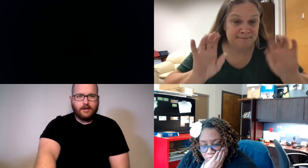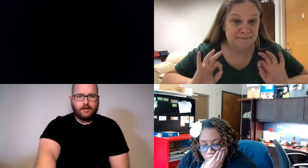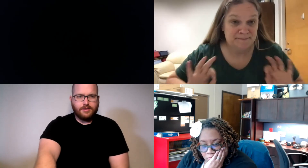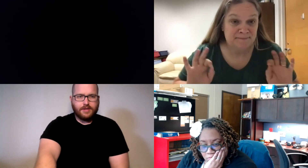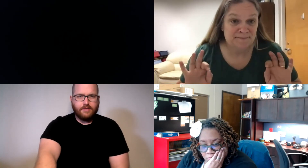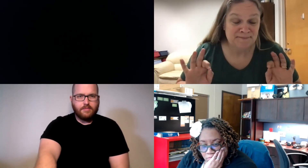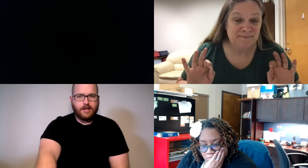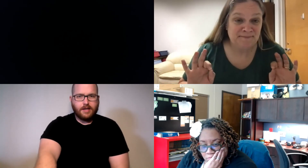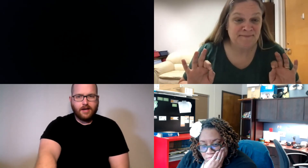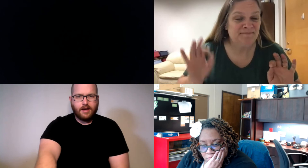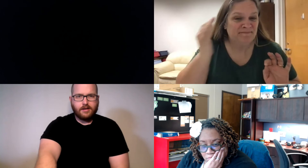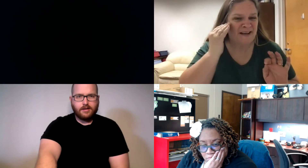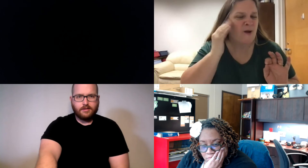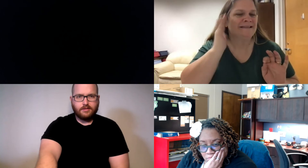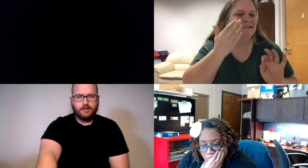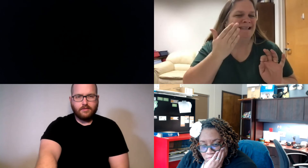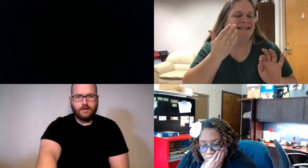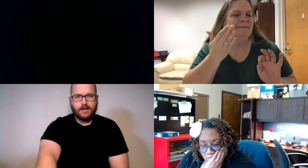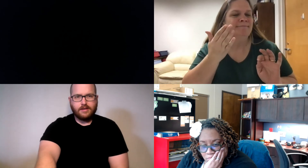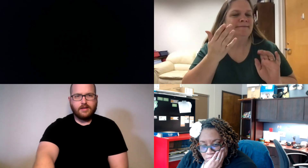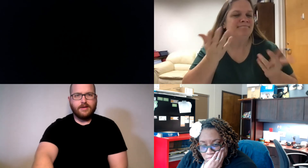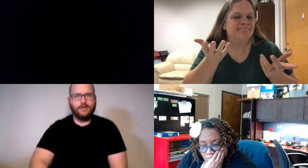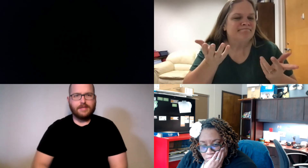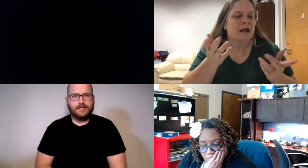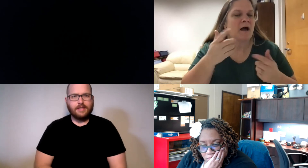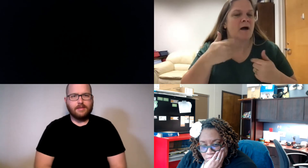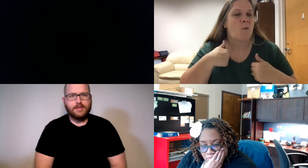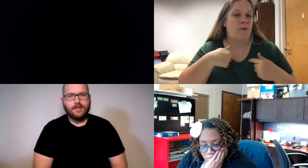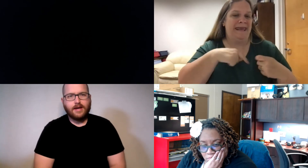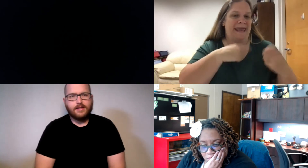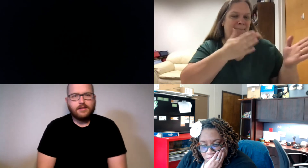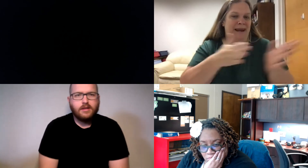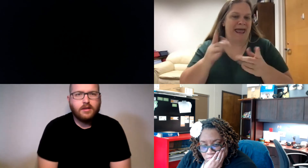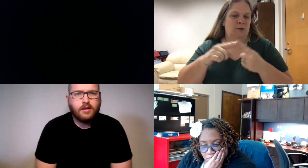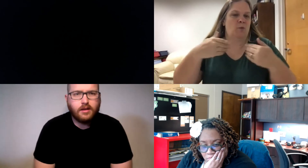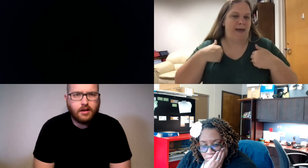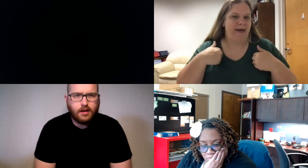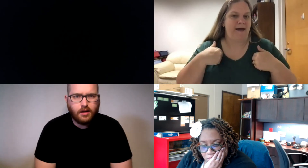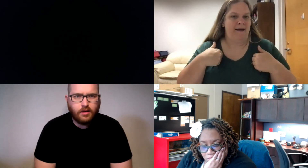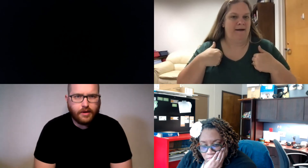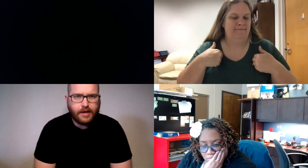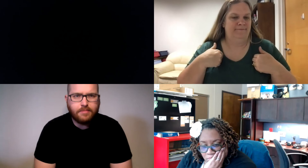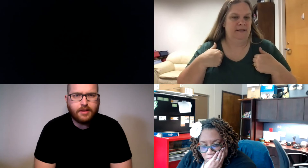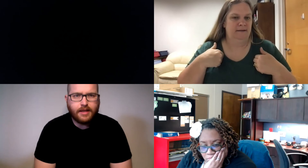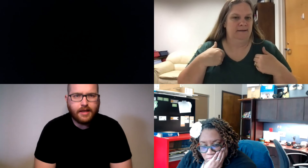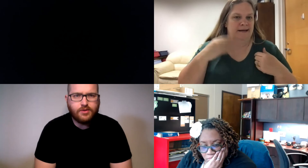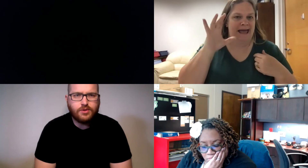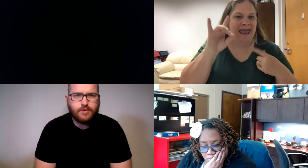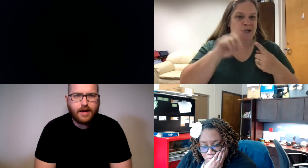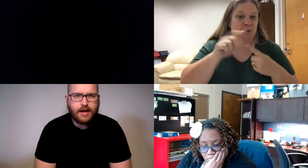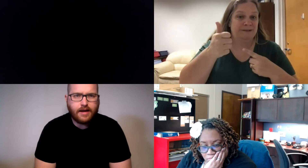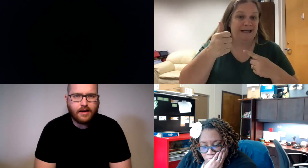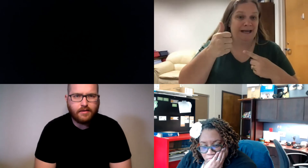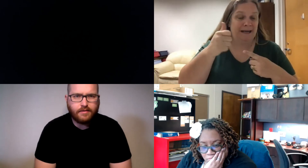Okay, is everybody back? All right. I know it seems that we had planned